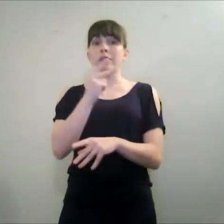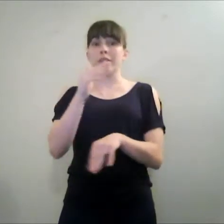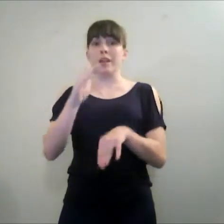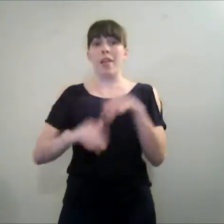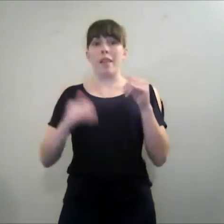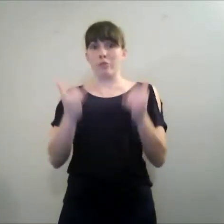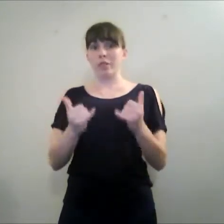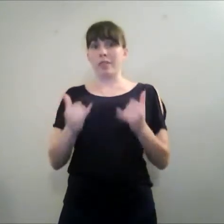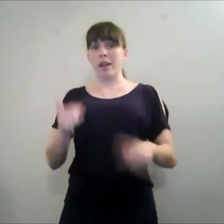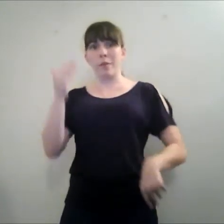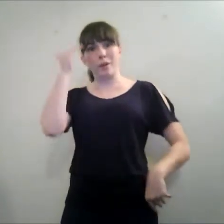But suppose I